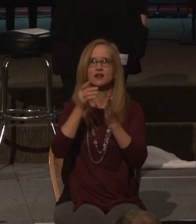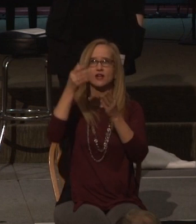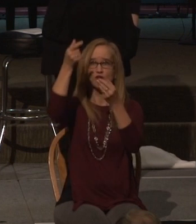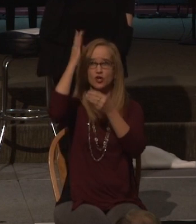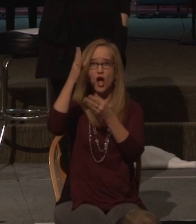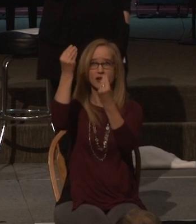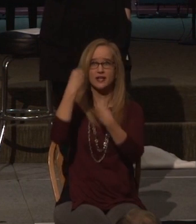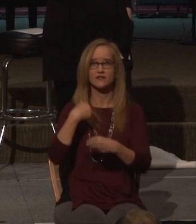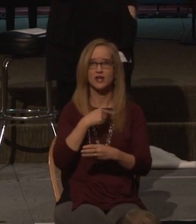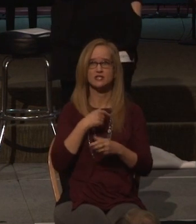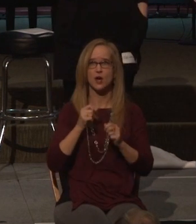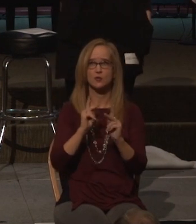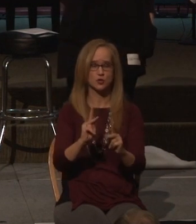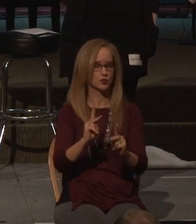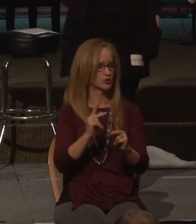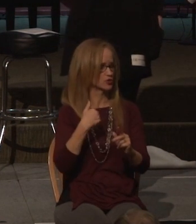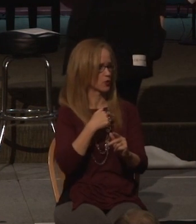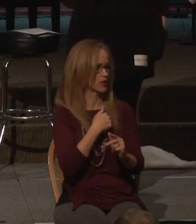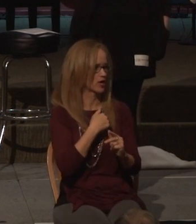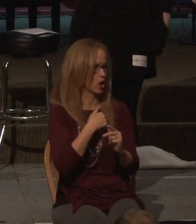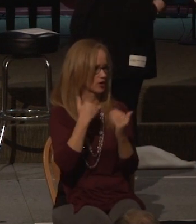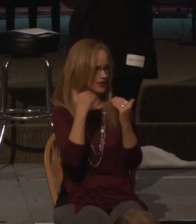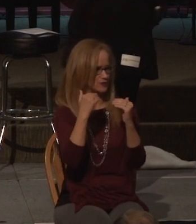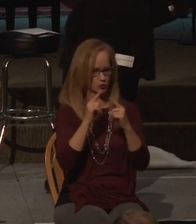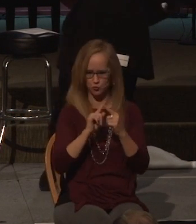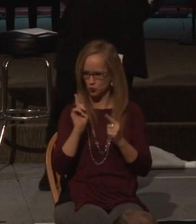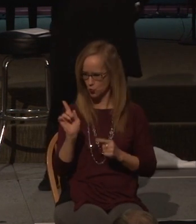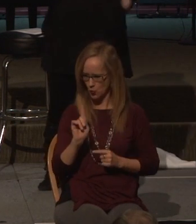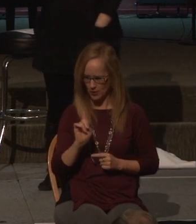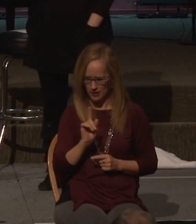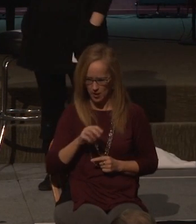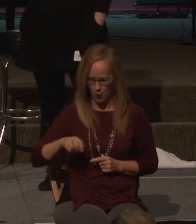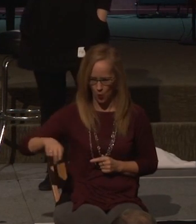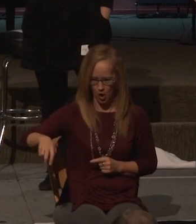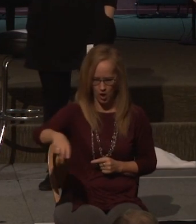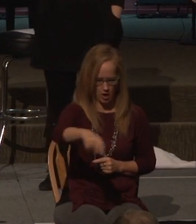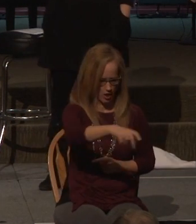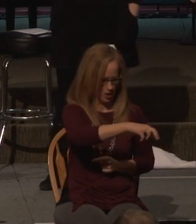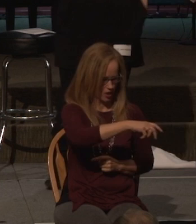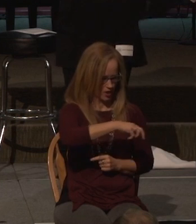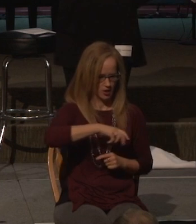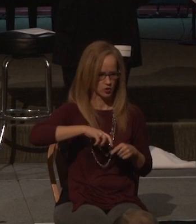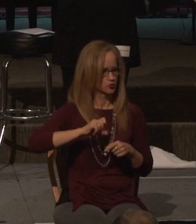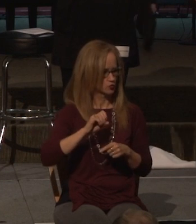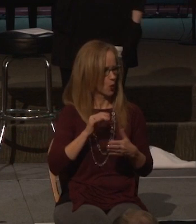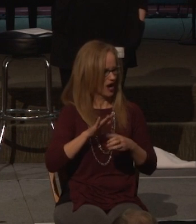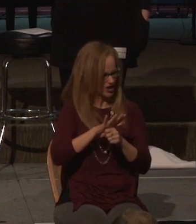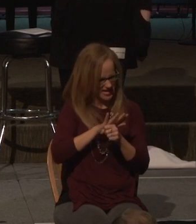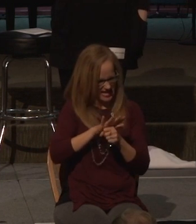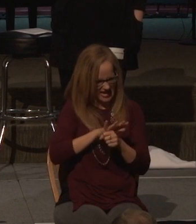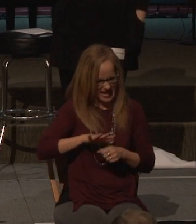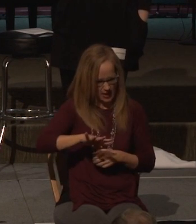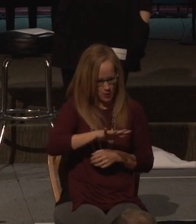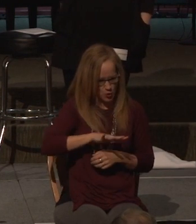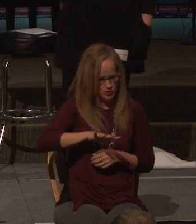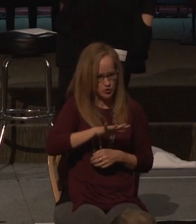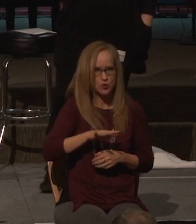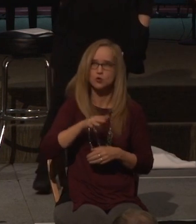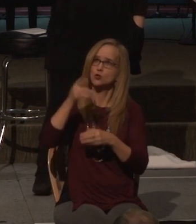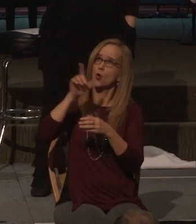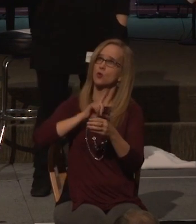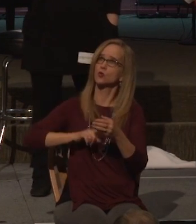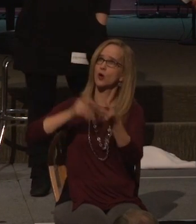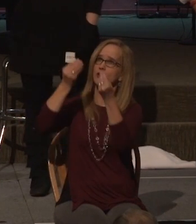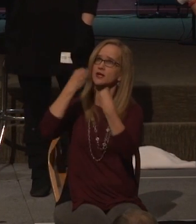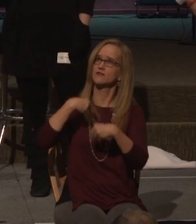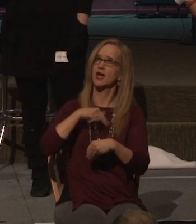our influence during the day is limited to where we can walk. So that's our neighbors. And so, Lord, just give us opportunity to